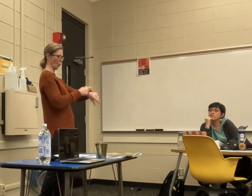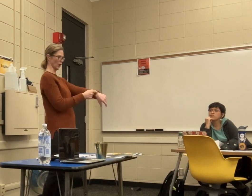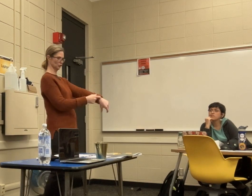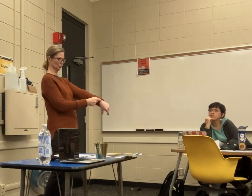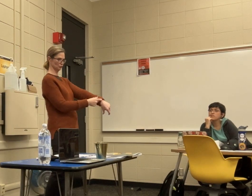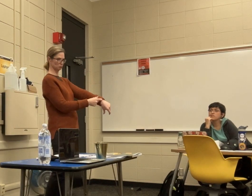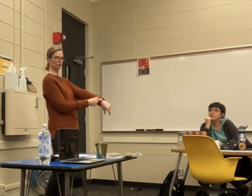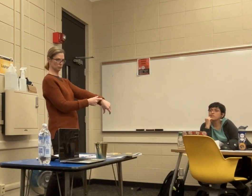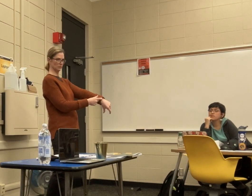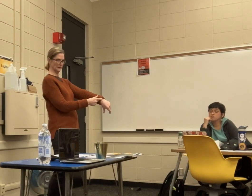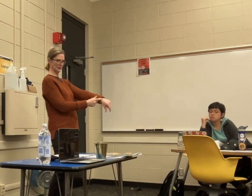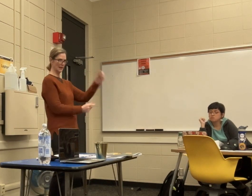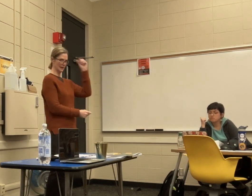so a watch is helpful,